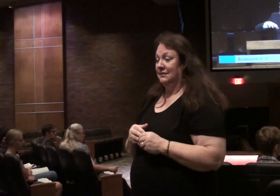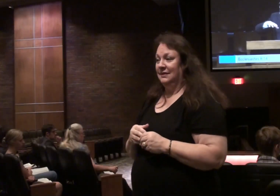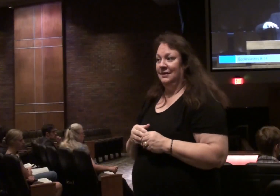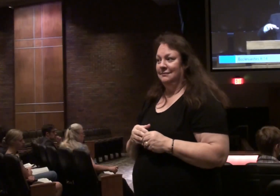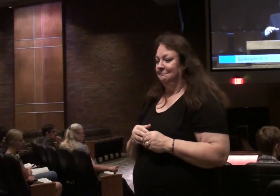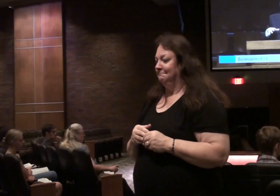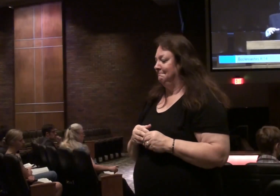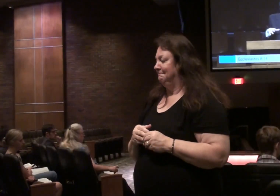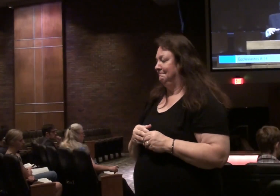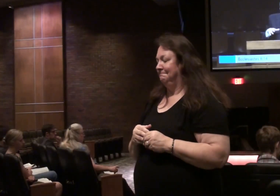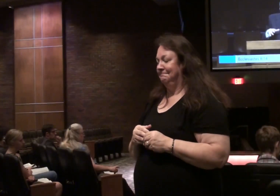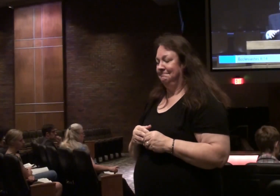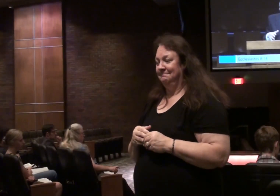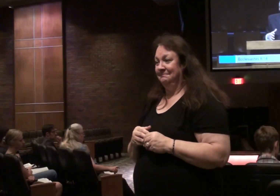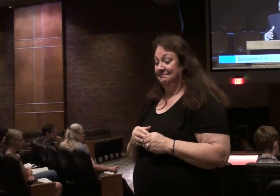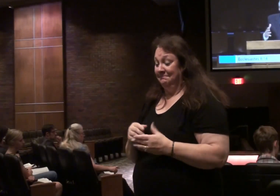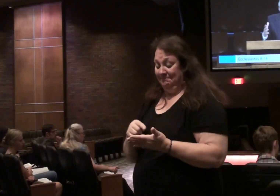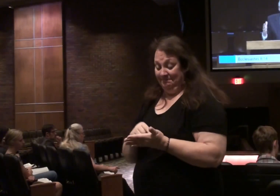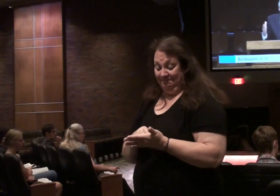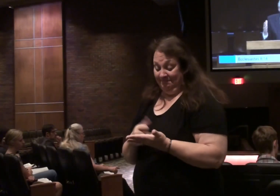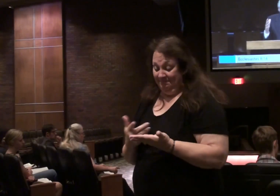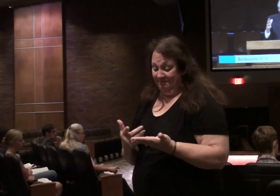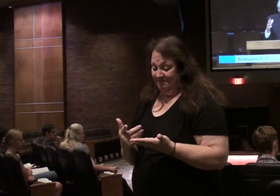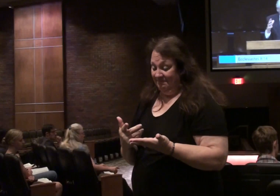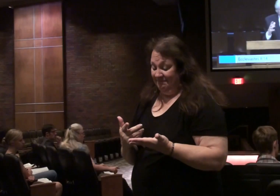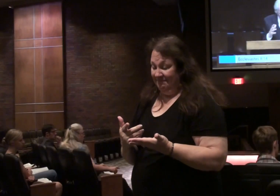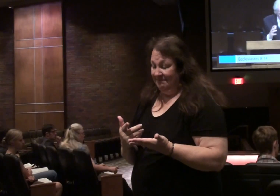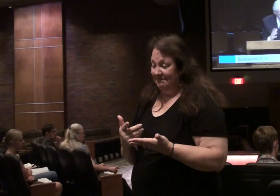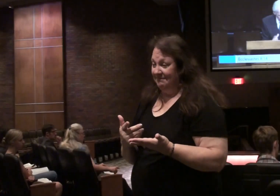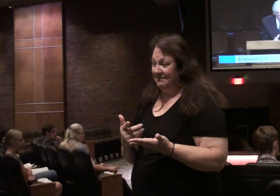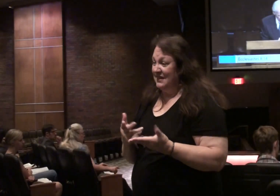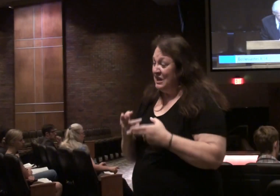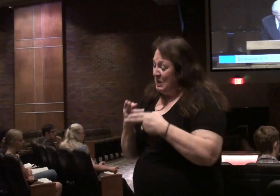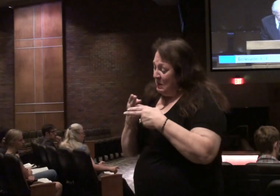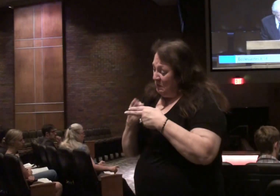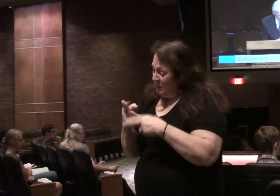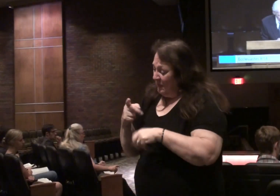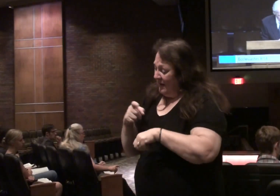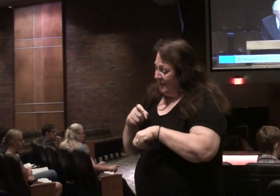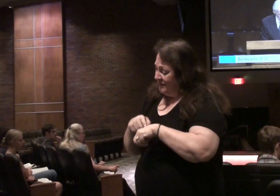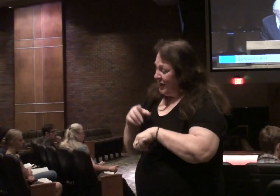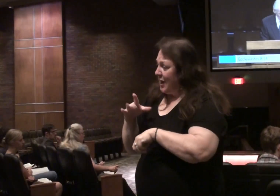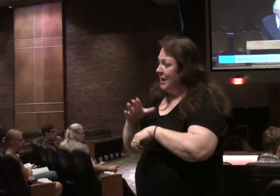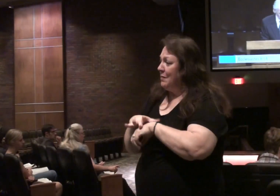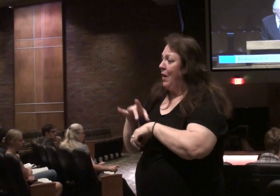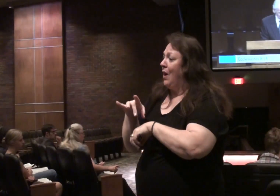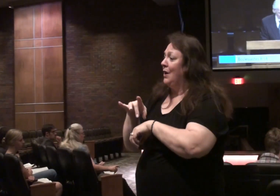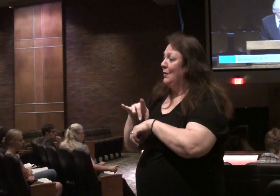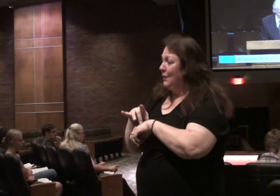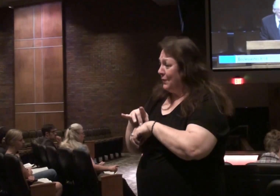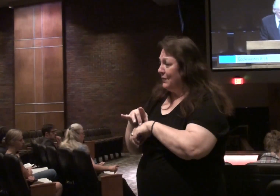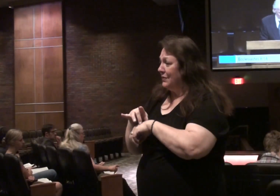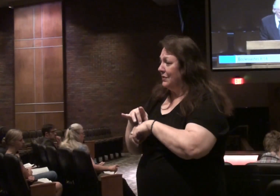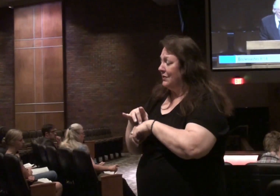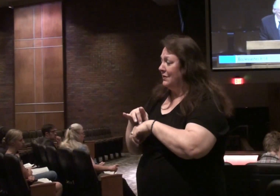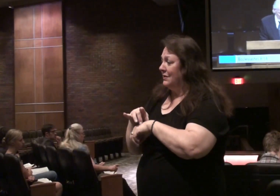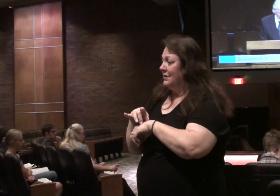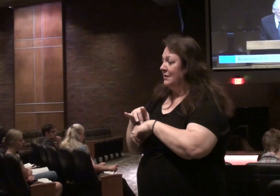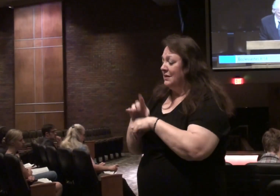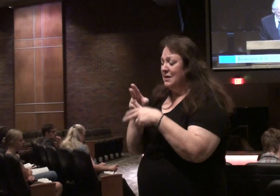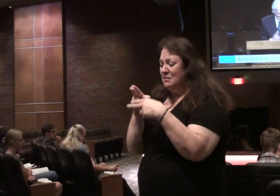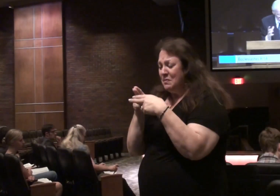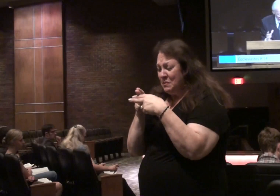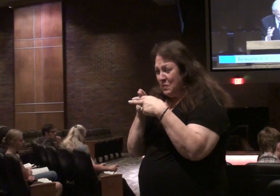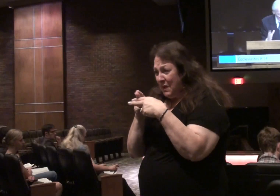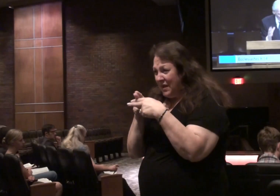That's not the way he does it. That's what he says. In this brief time on earth, there is